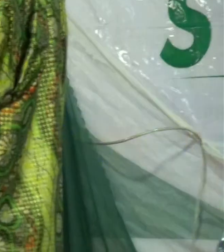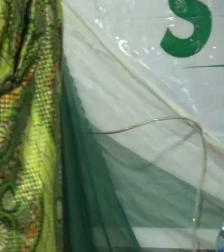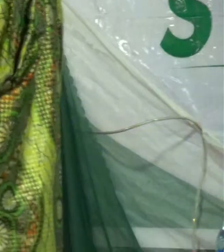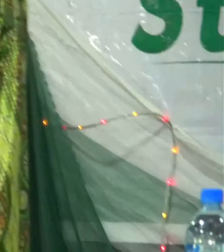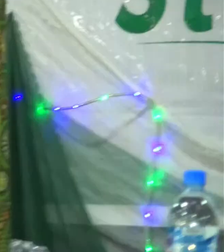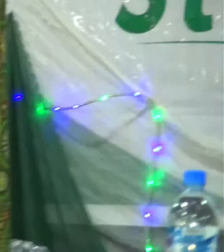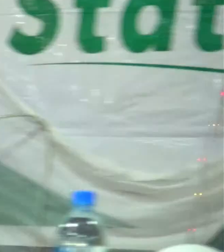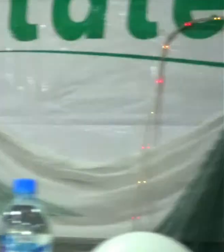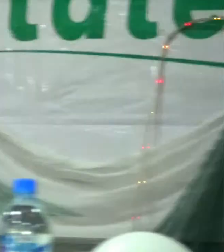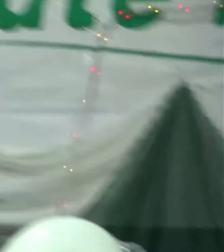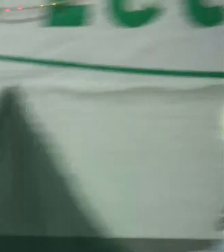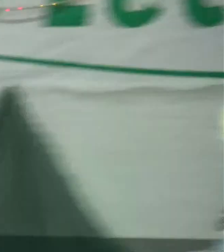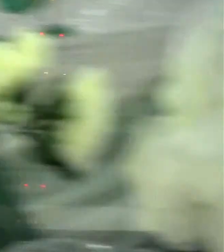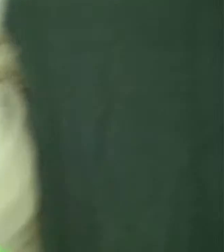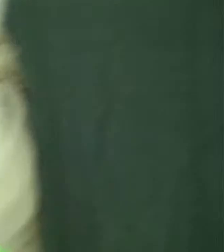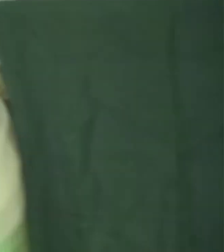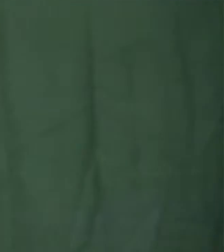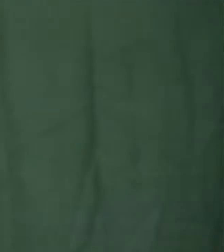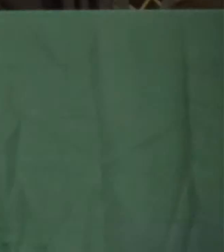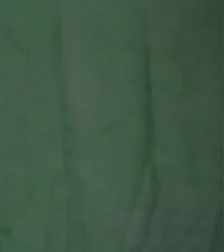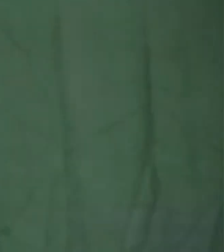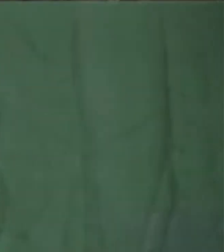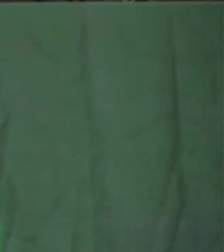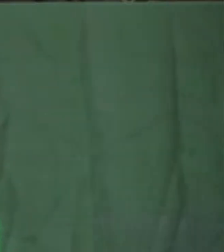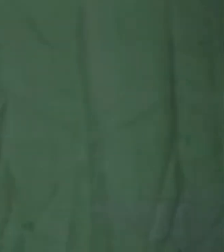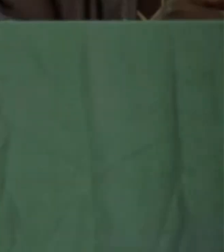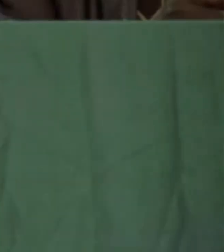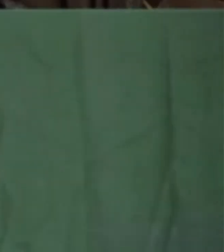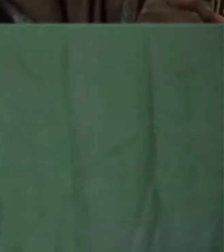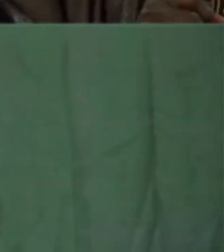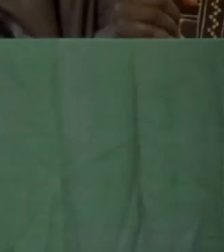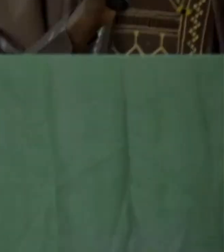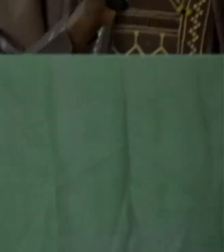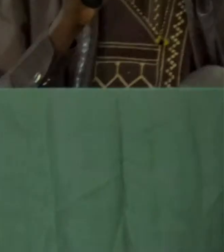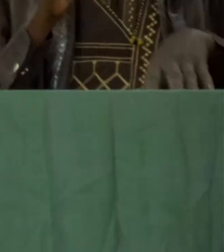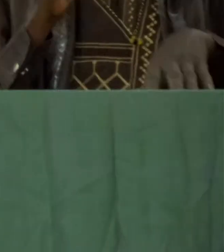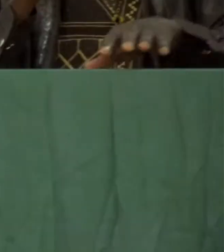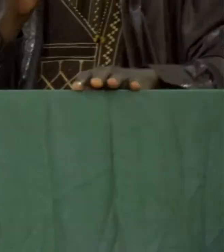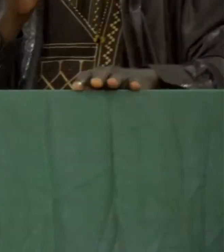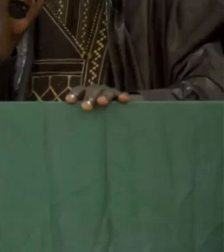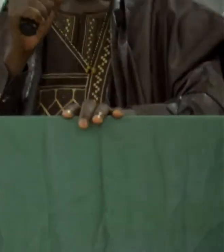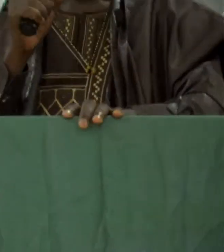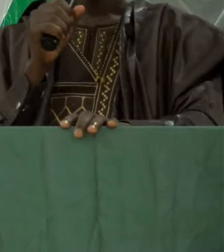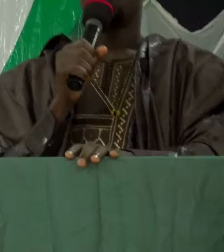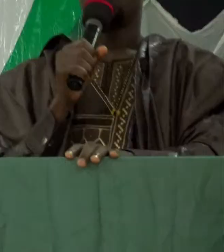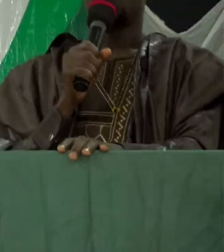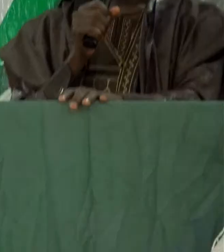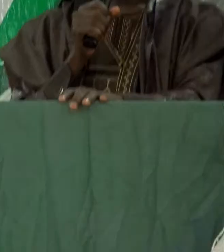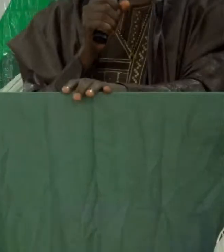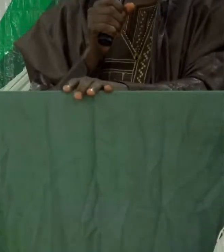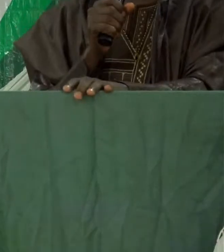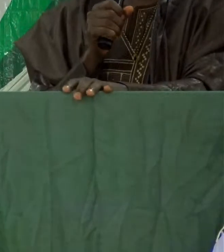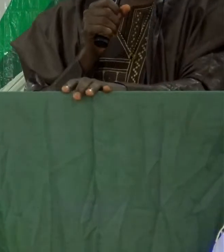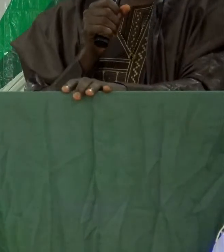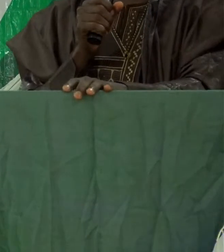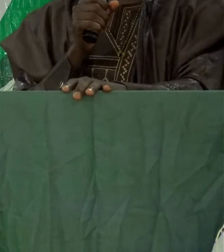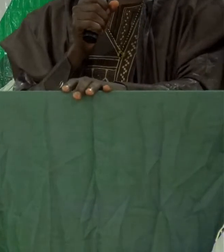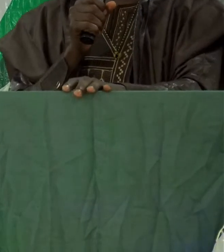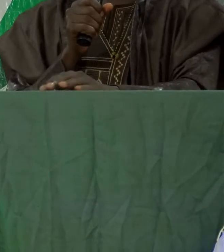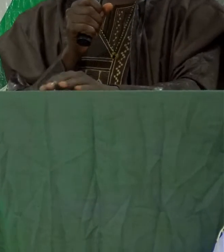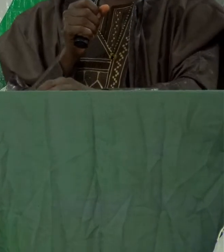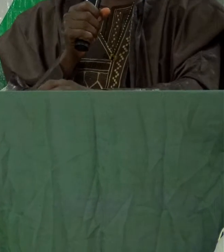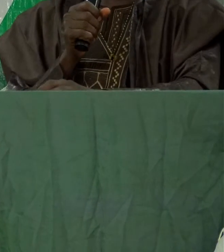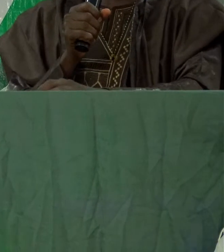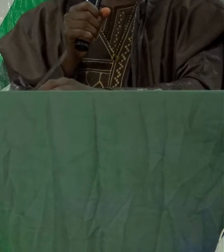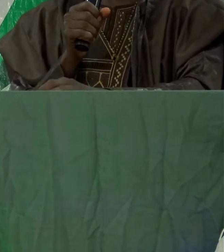Royal Father of the Day Alayeluwa Oba Khalid Olabisi Oyeneye Okere ti ilu Saki A'udhu billahi